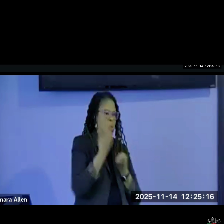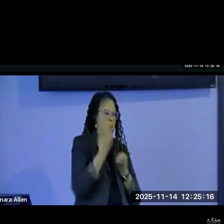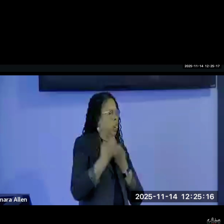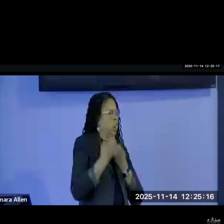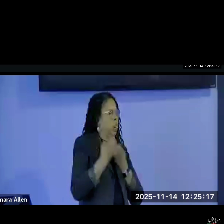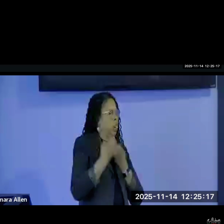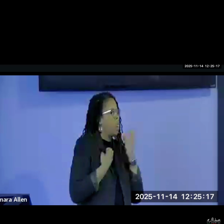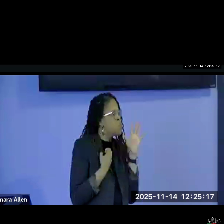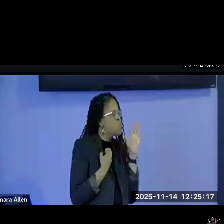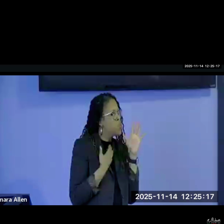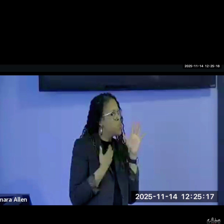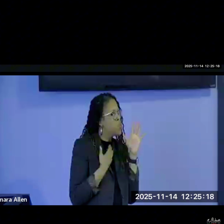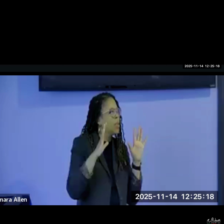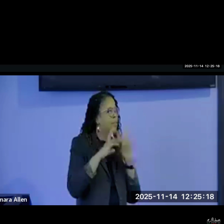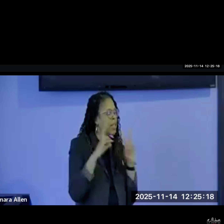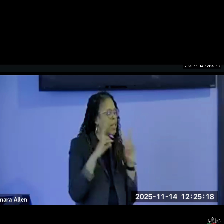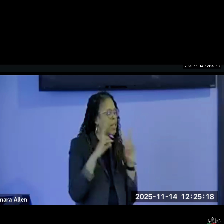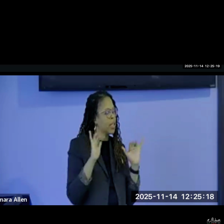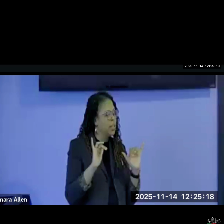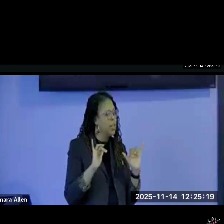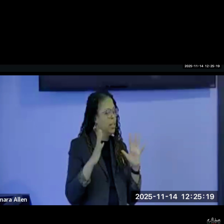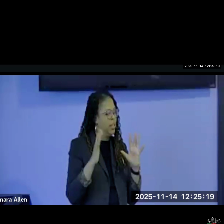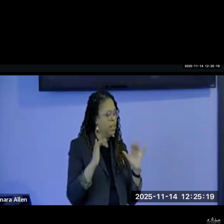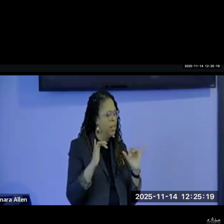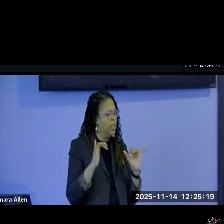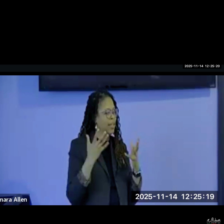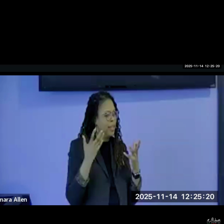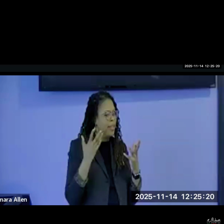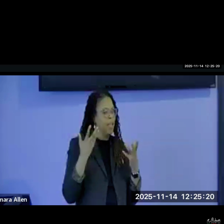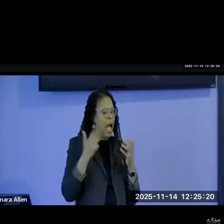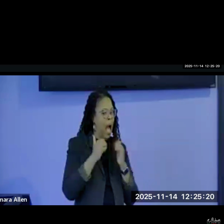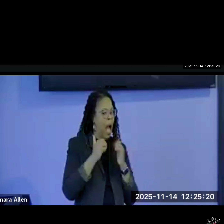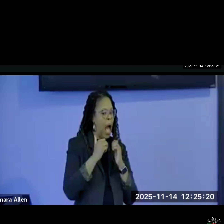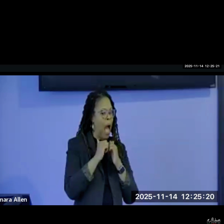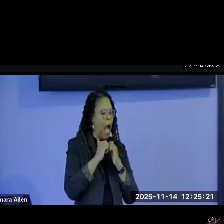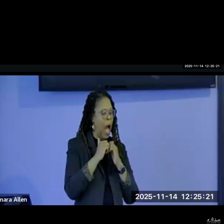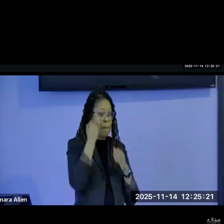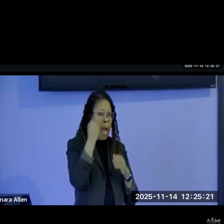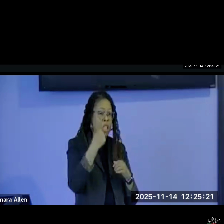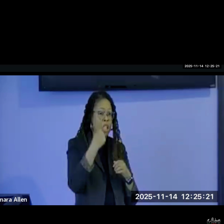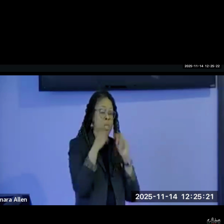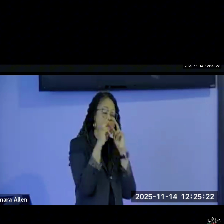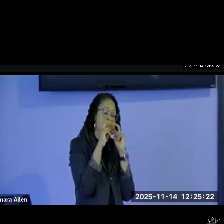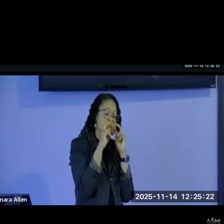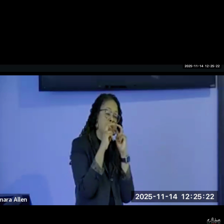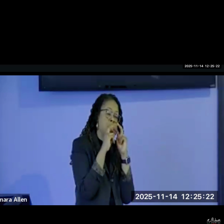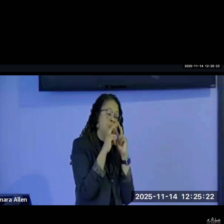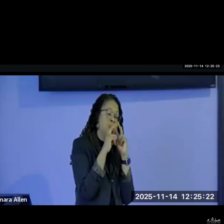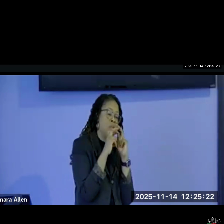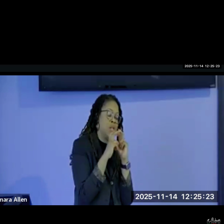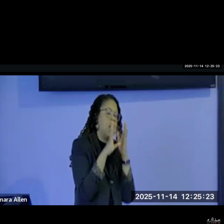With that, I was very emotional. Candid in saying that.